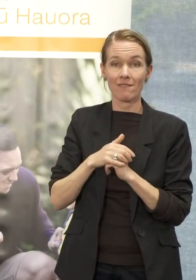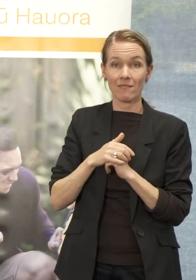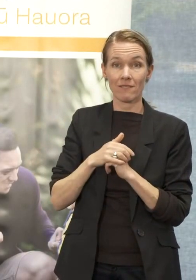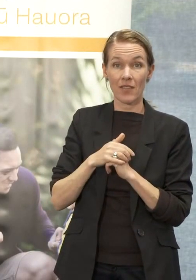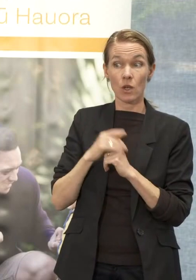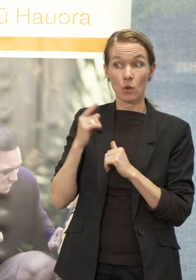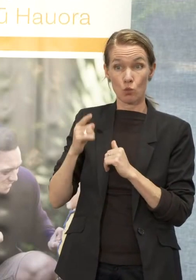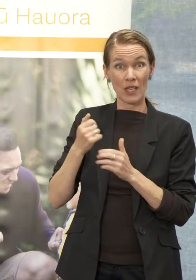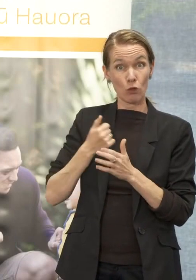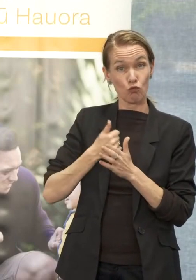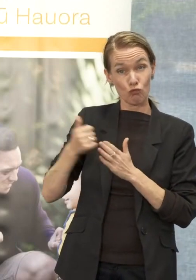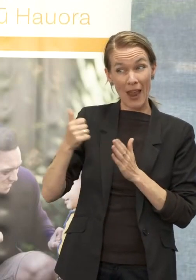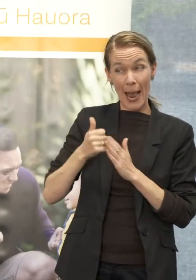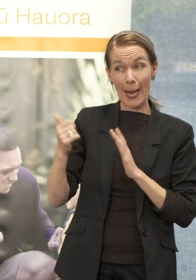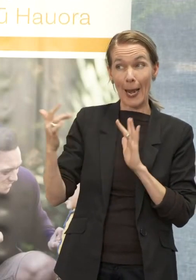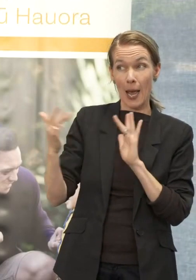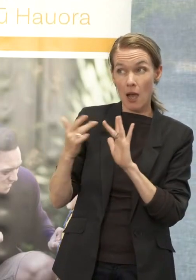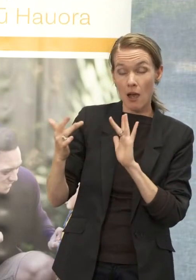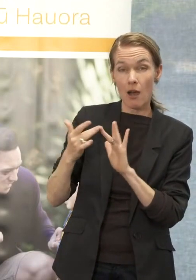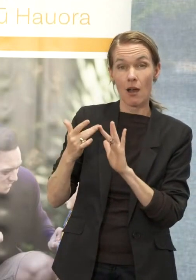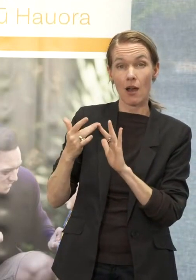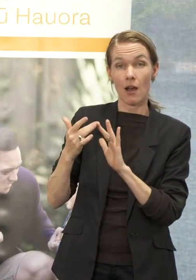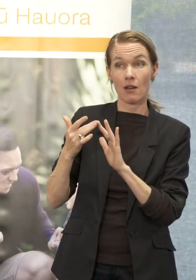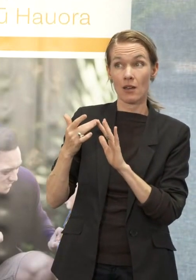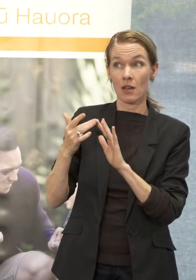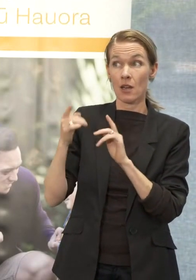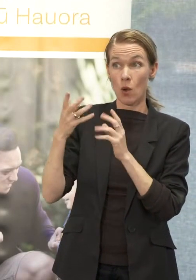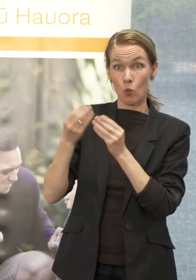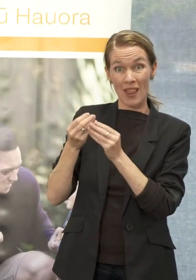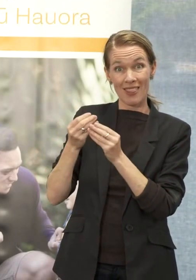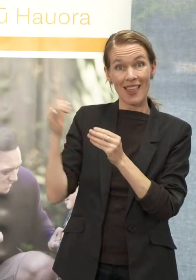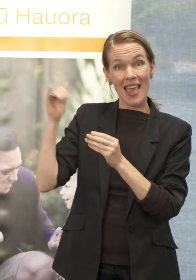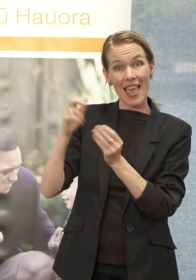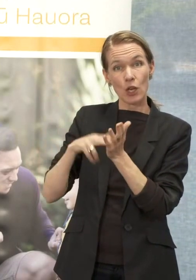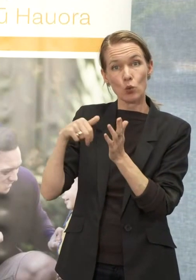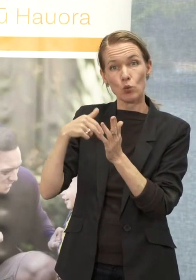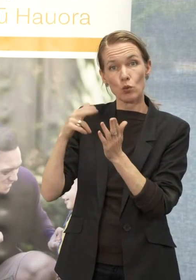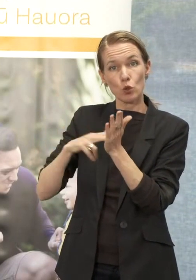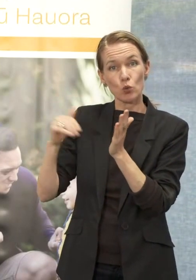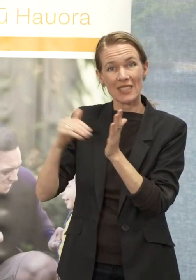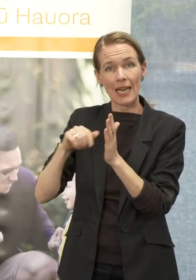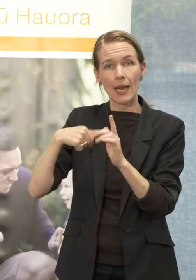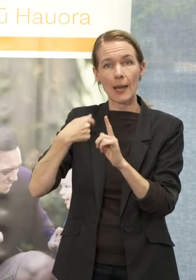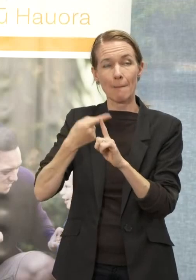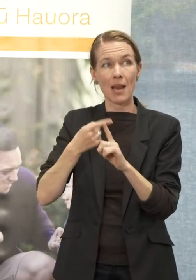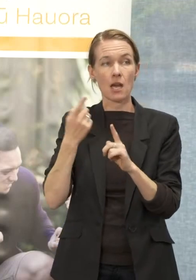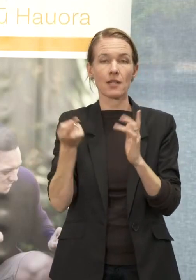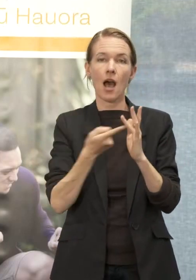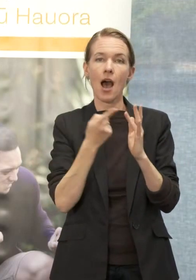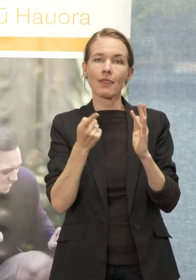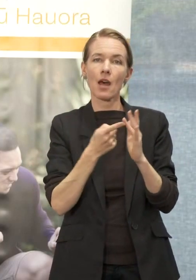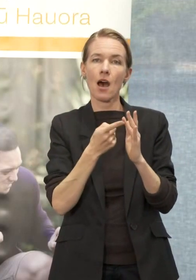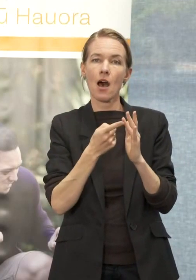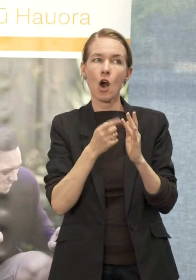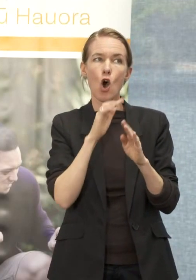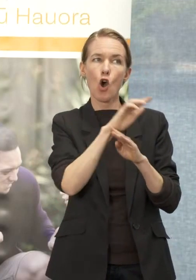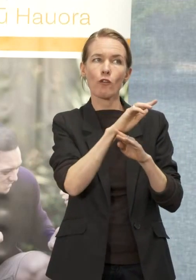with both Air New Zealand and also international crew since COVID